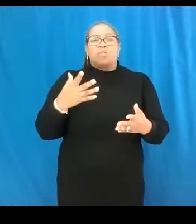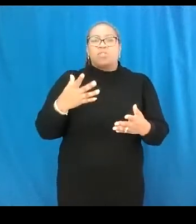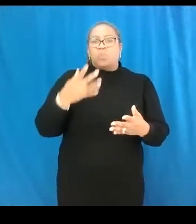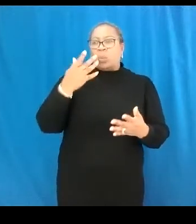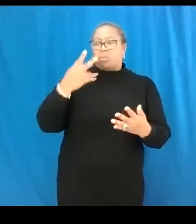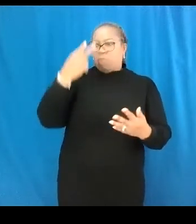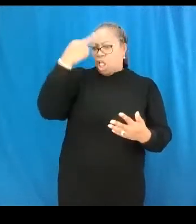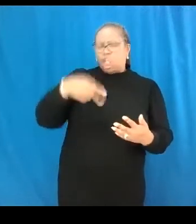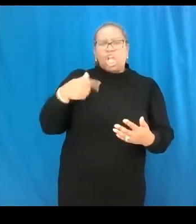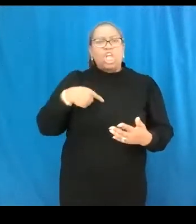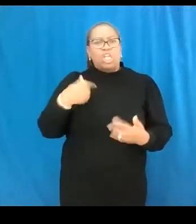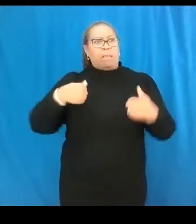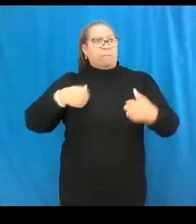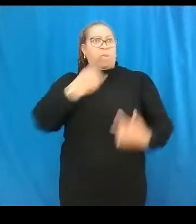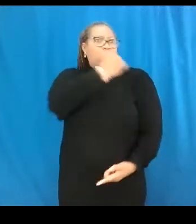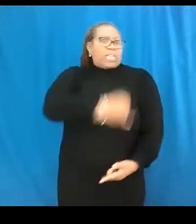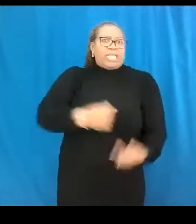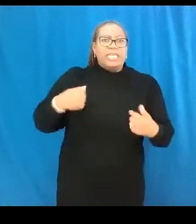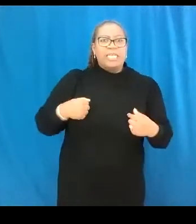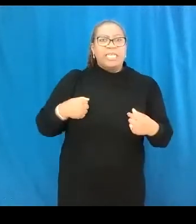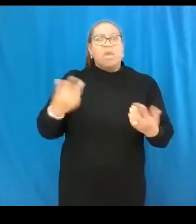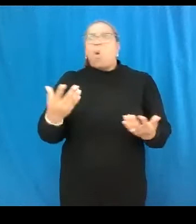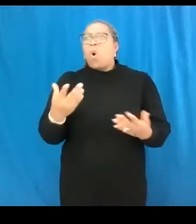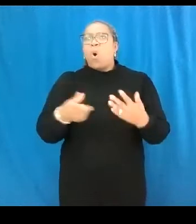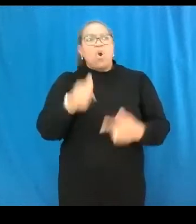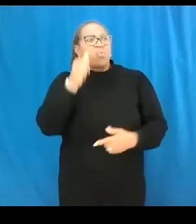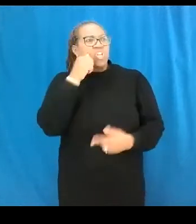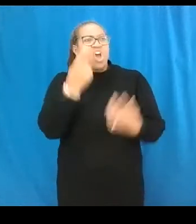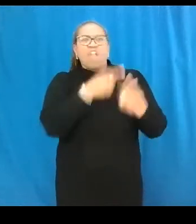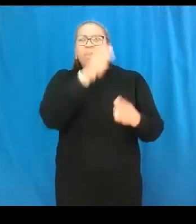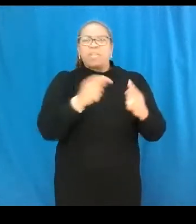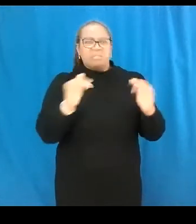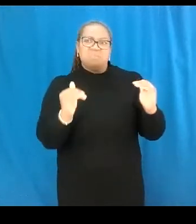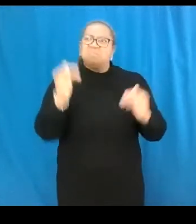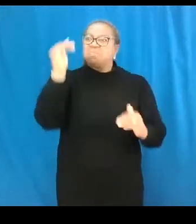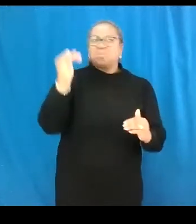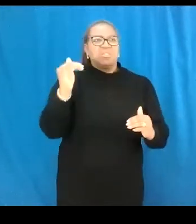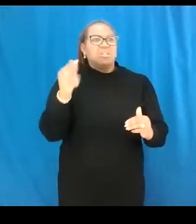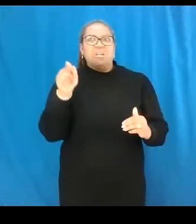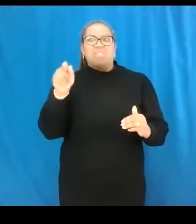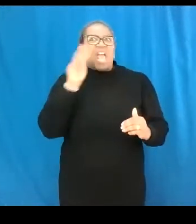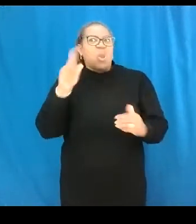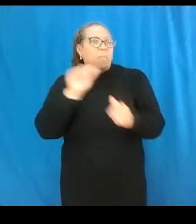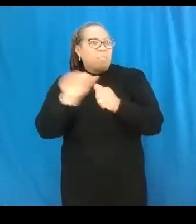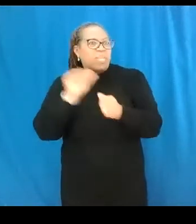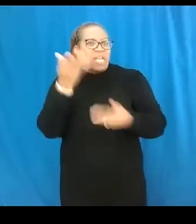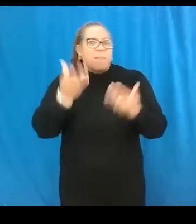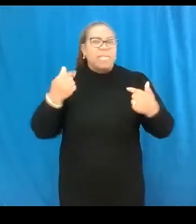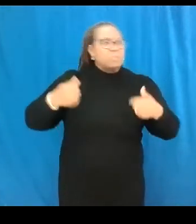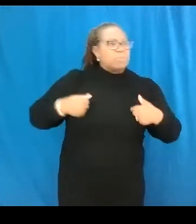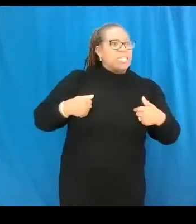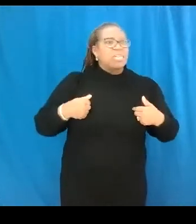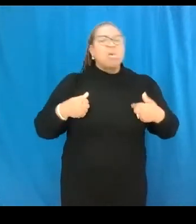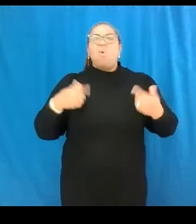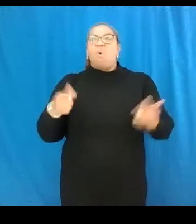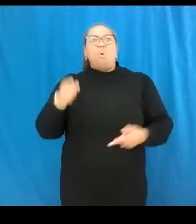can't rest with the idea that someone else has gotten one up on me. Someone else might have the final laugh. So what